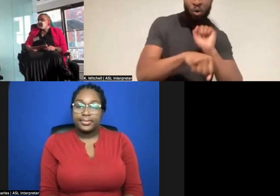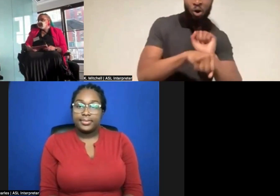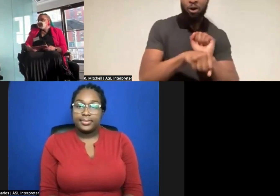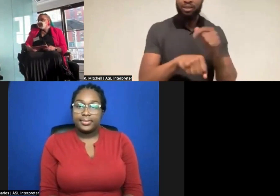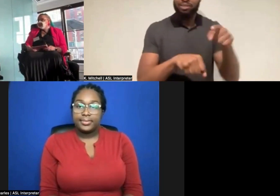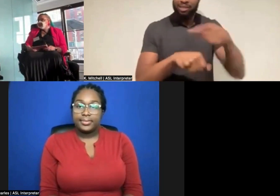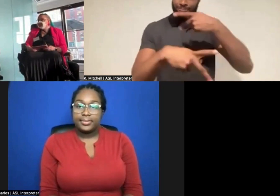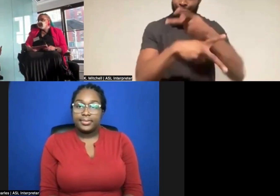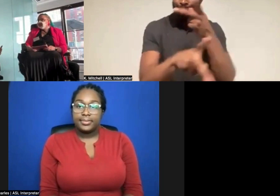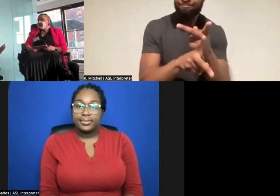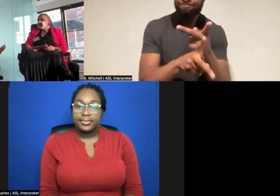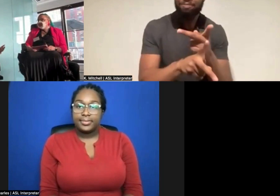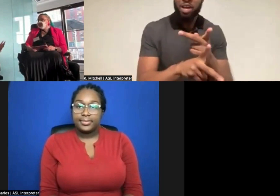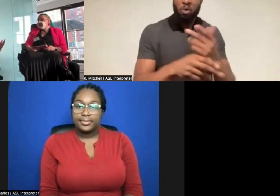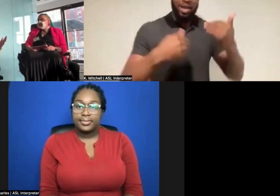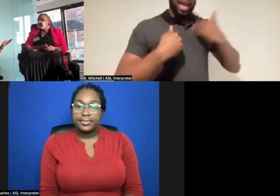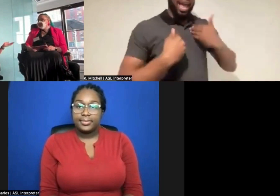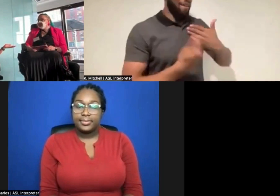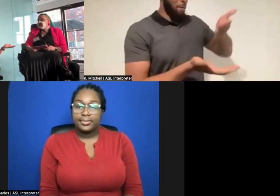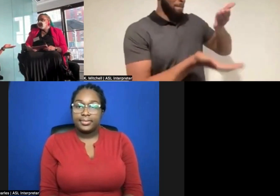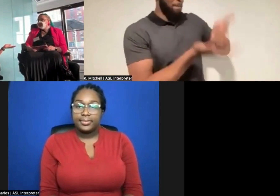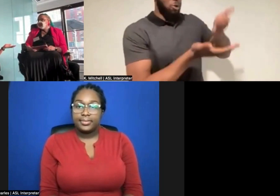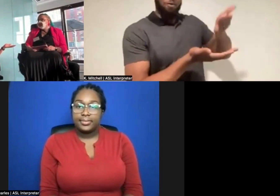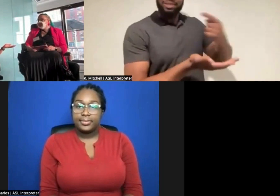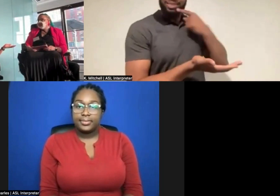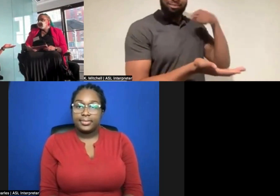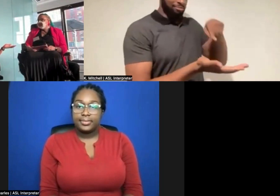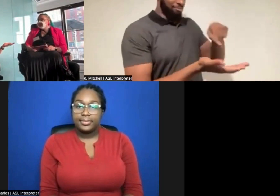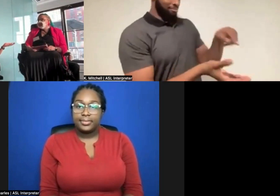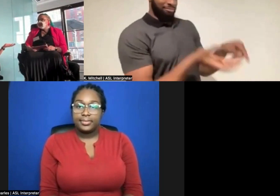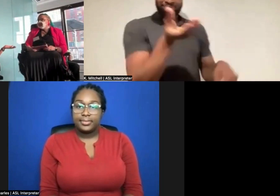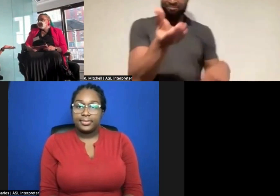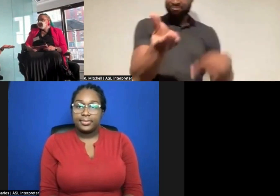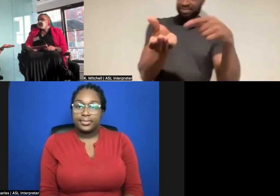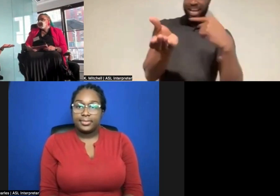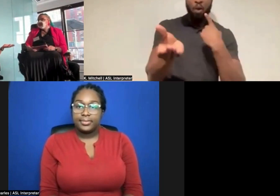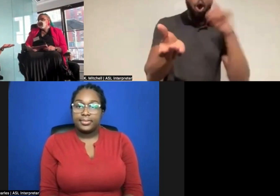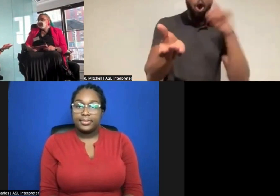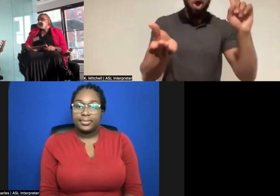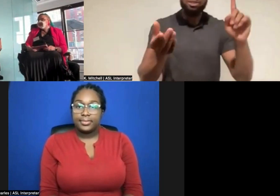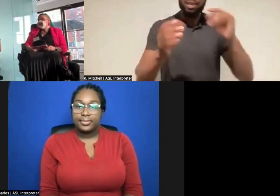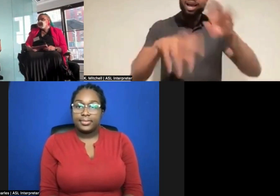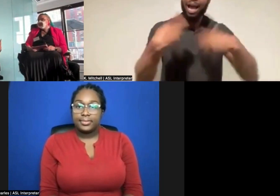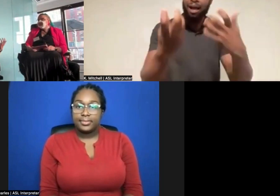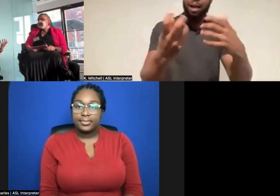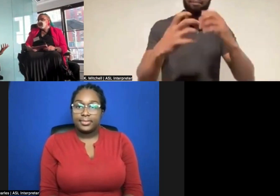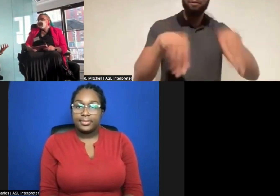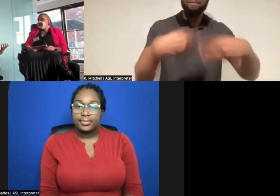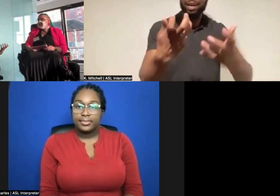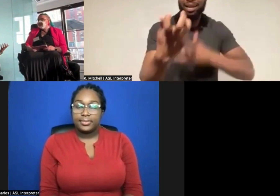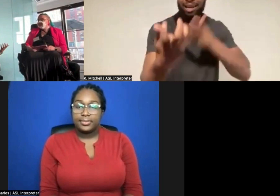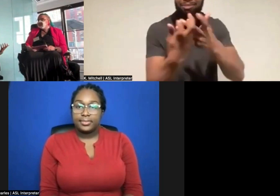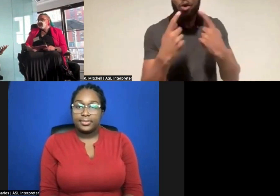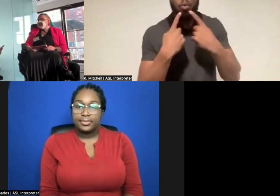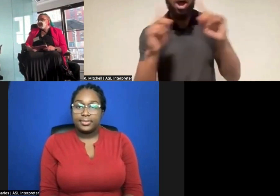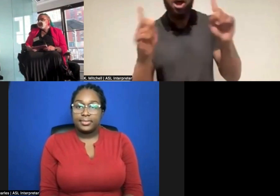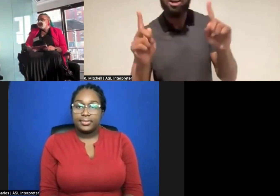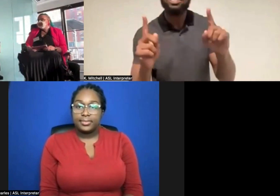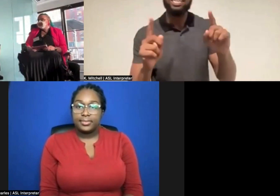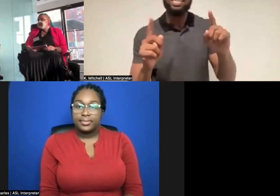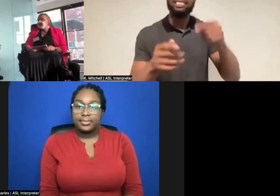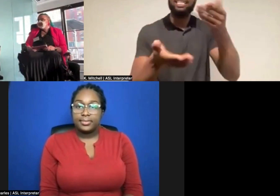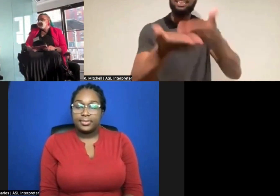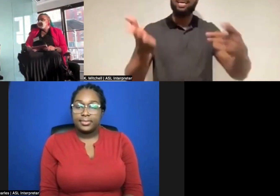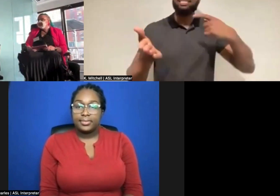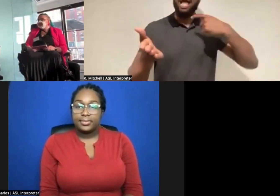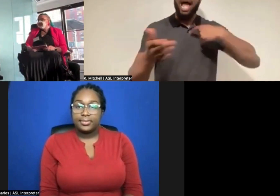track record on your side that says that this is fine, this doesn't disrupt the workplace, this is what I need to succeed. So if